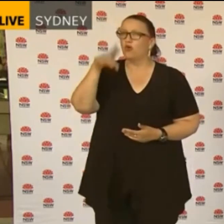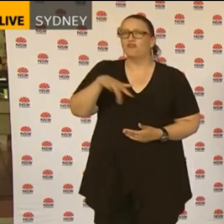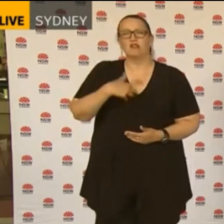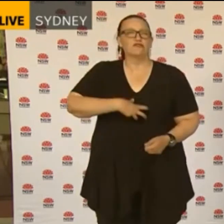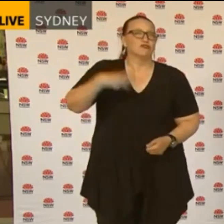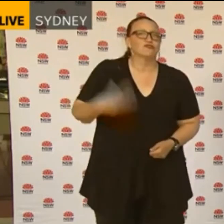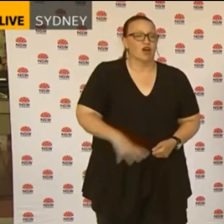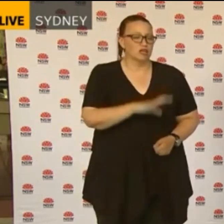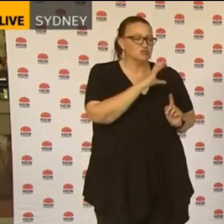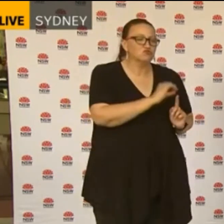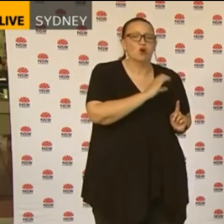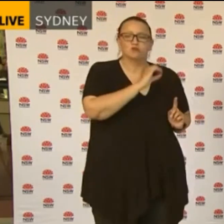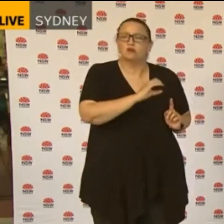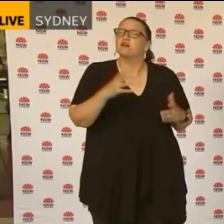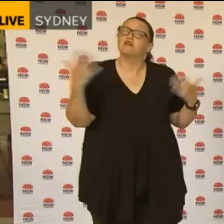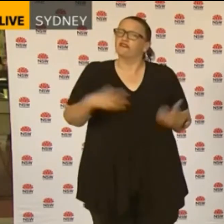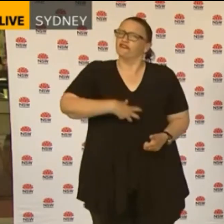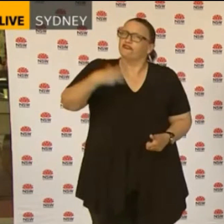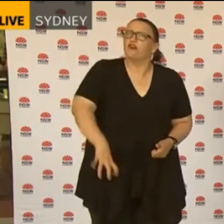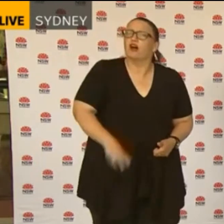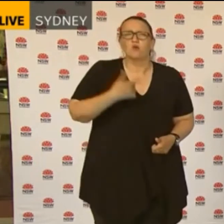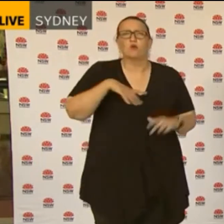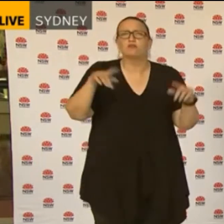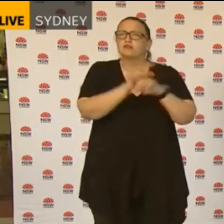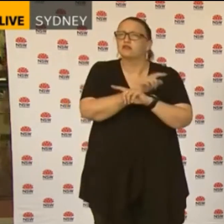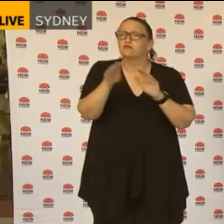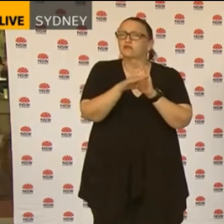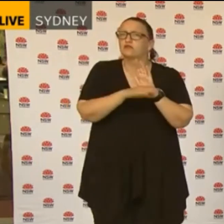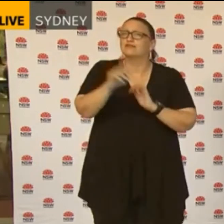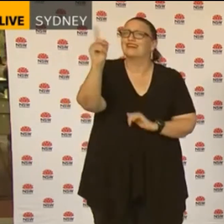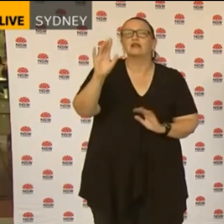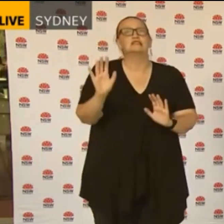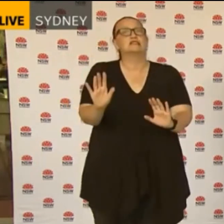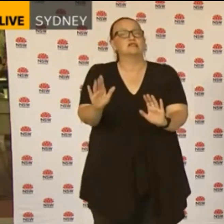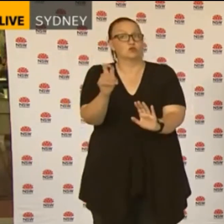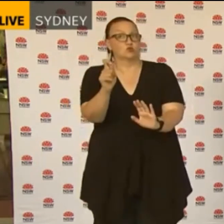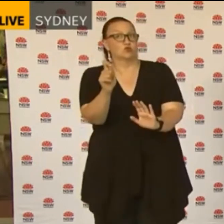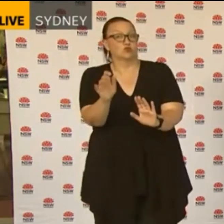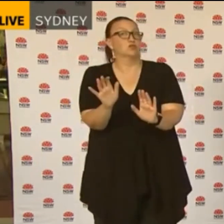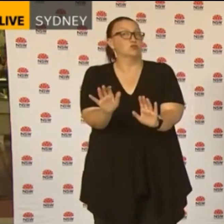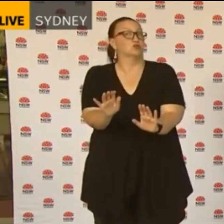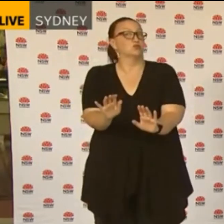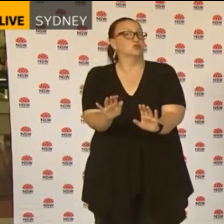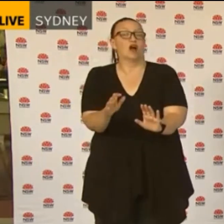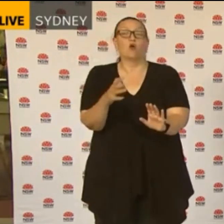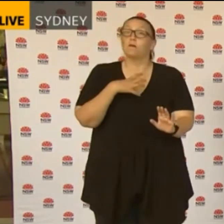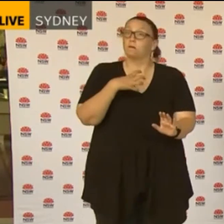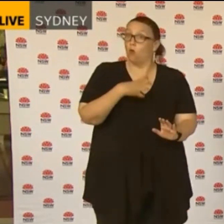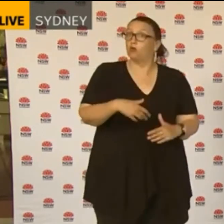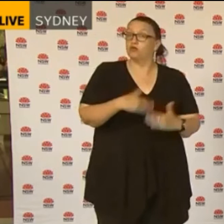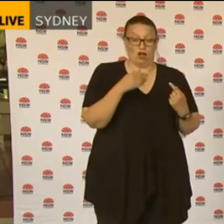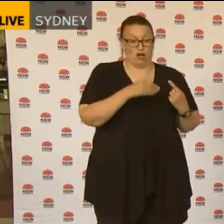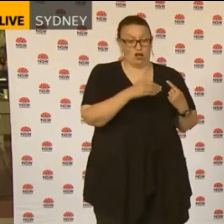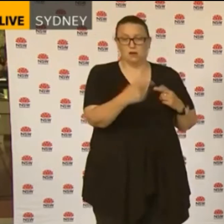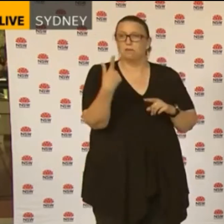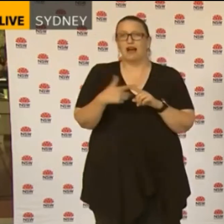are definitely in that space, but we just need a few more days, and we also need those testing rates to go higher to give us the confidence that we can do